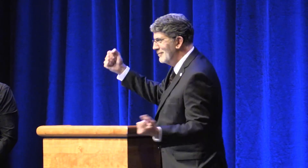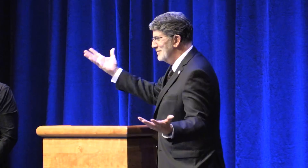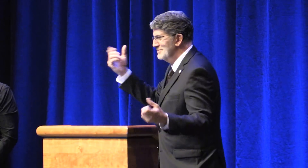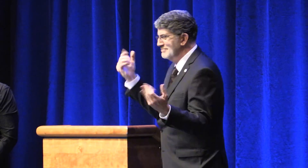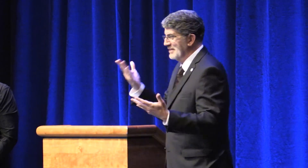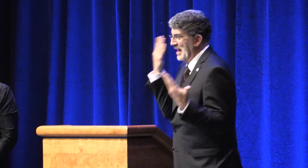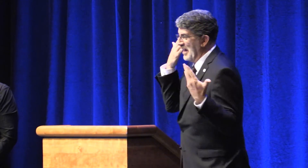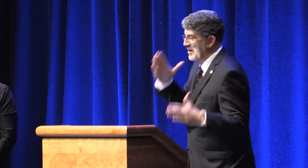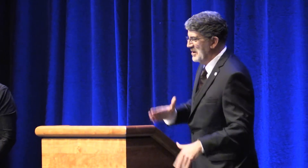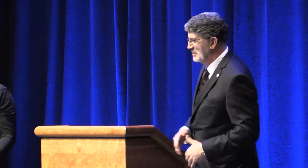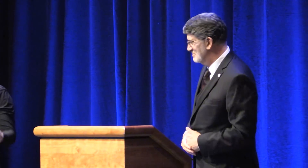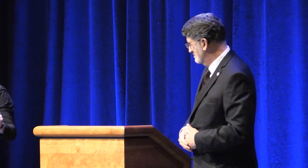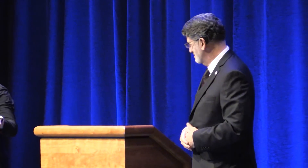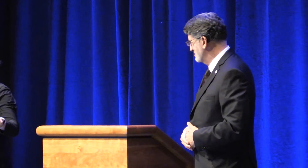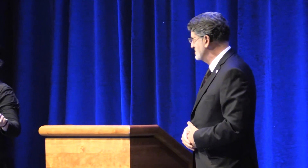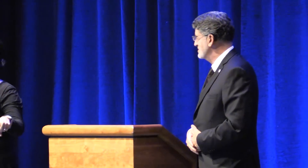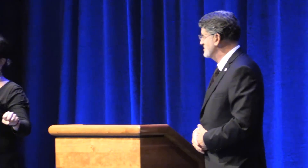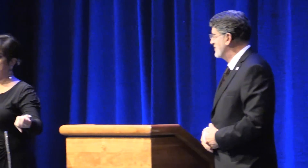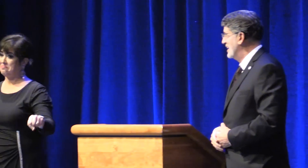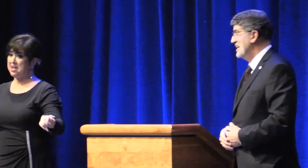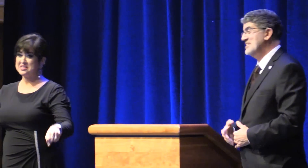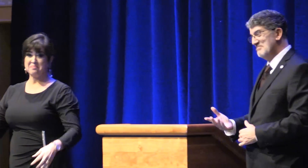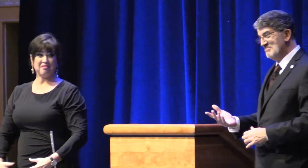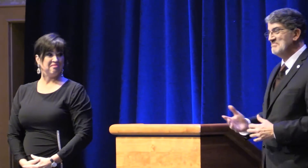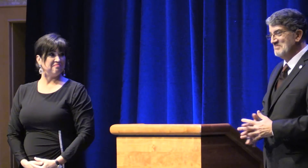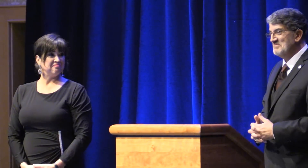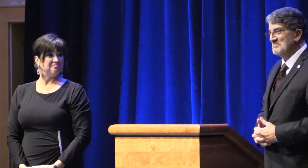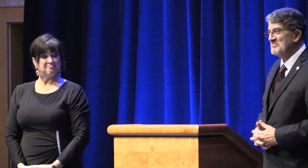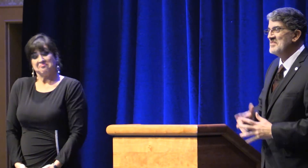Holograms? Many things are possible. Could be.